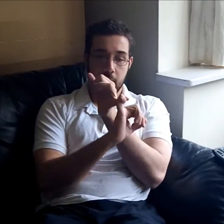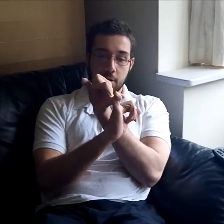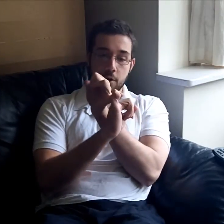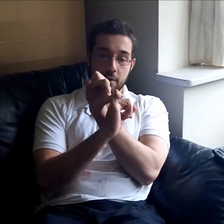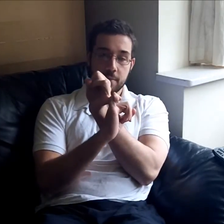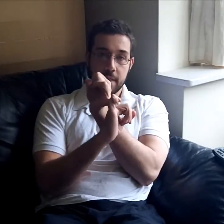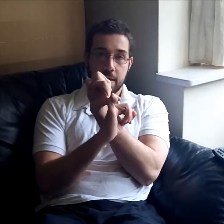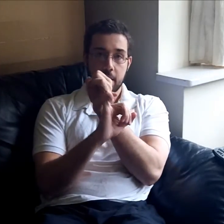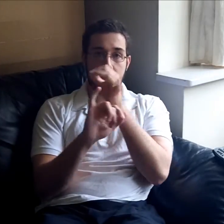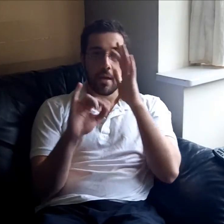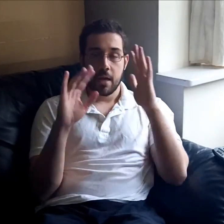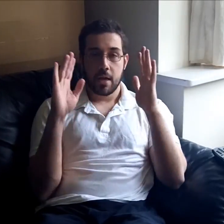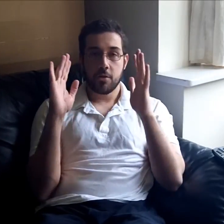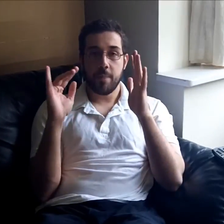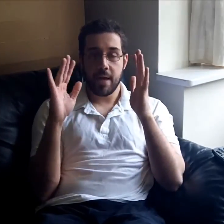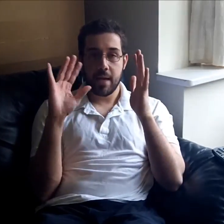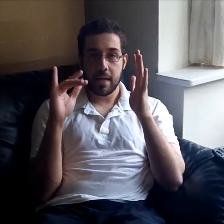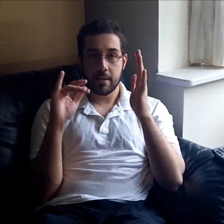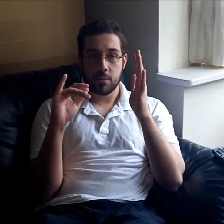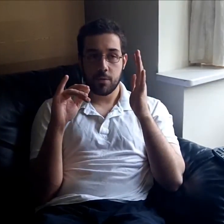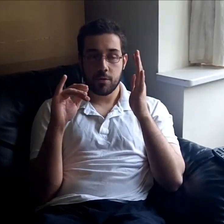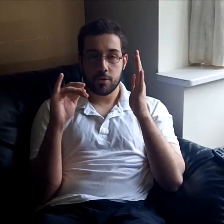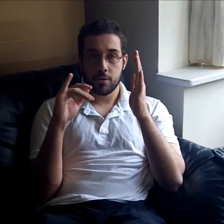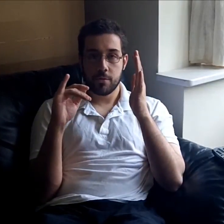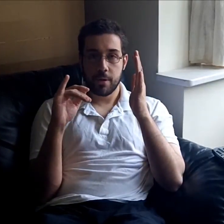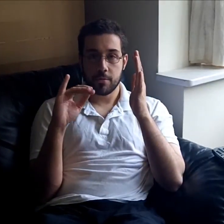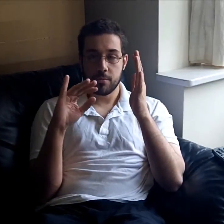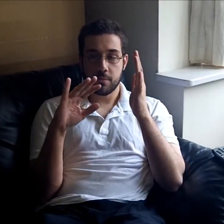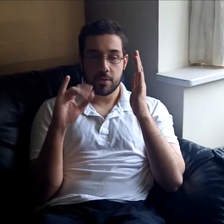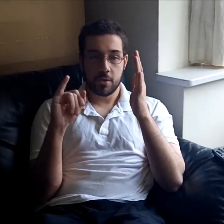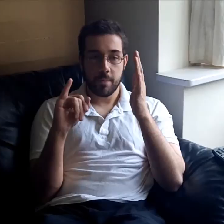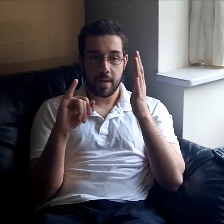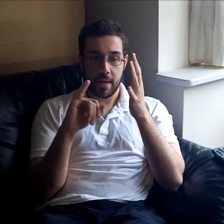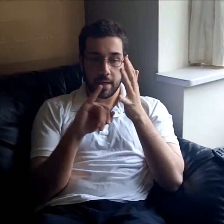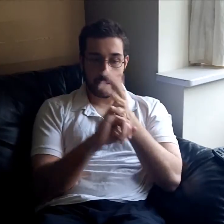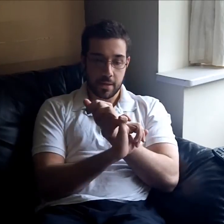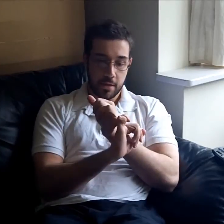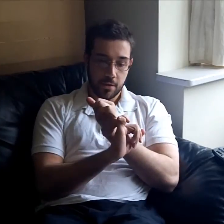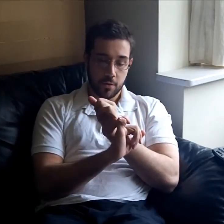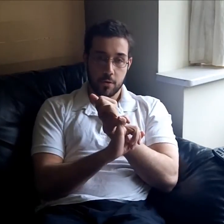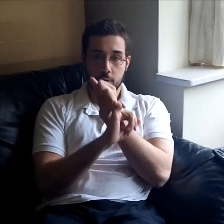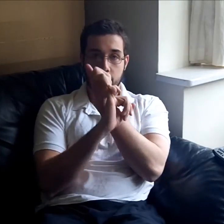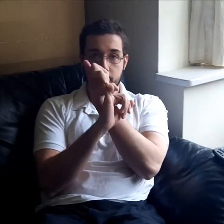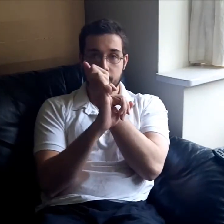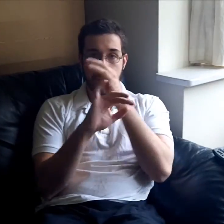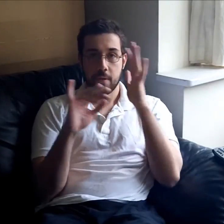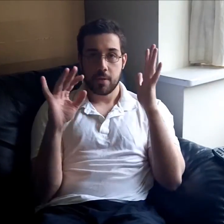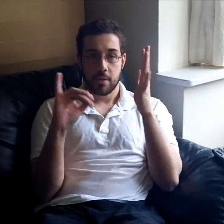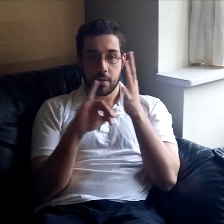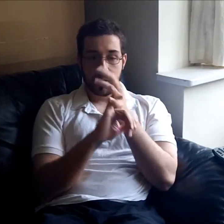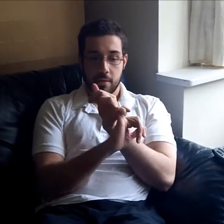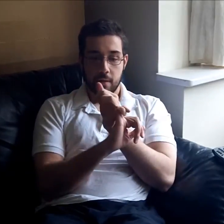and you hook them together. And your pen hand is the one that should do the most movement. So your pen hand hooks on, like